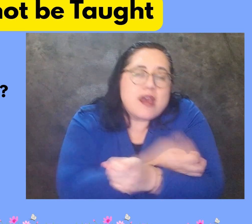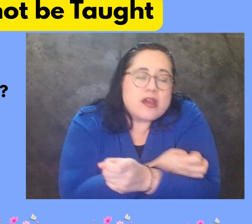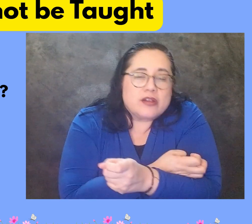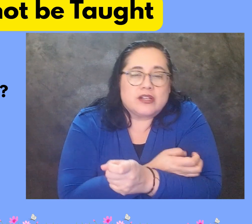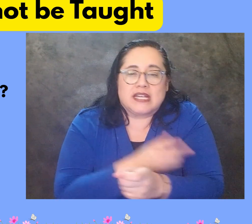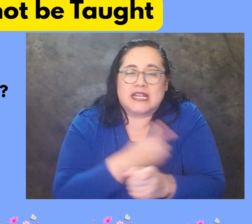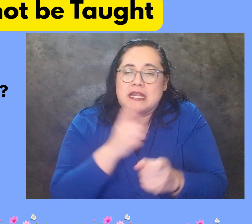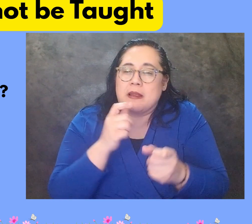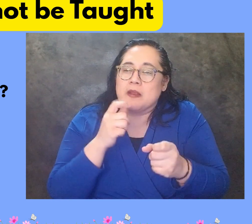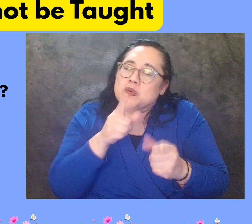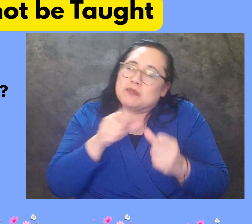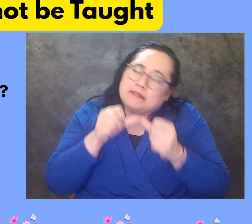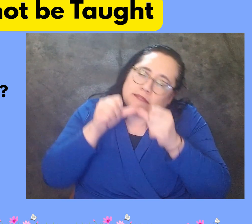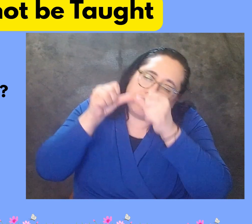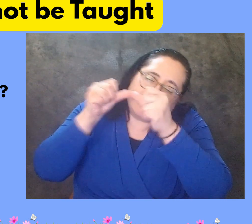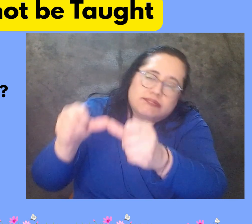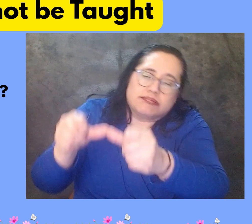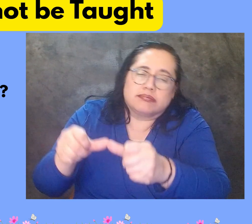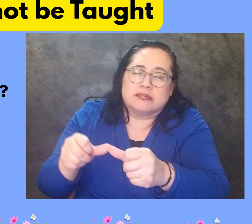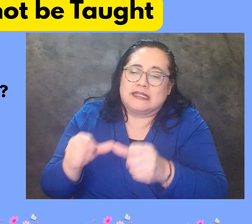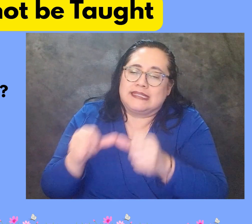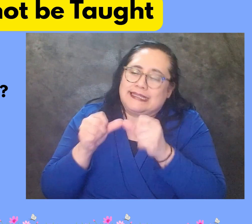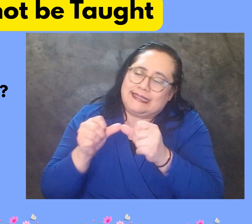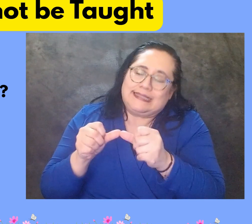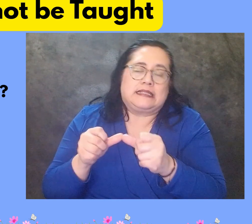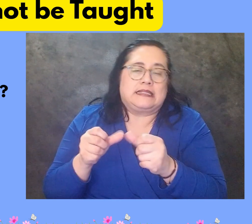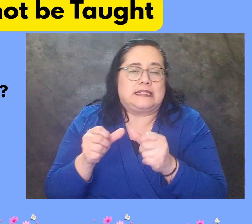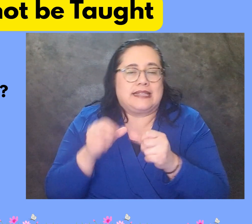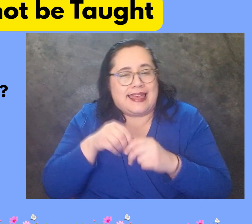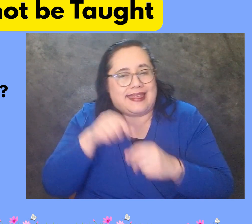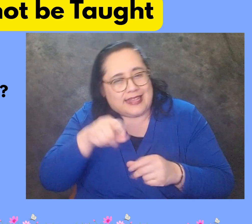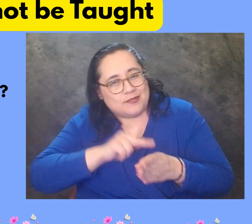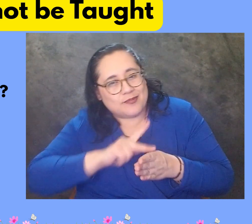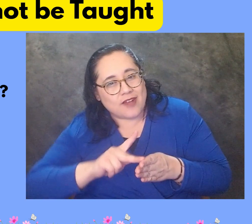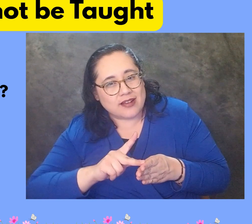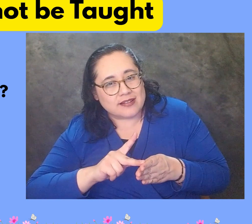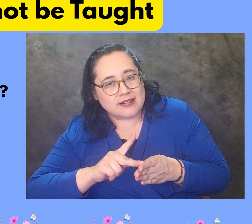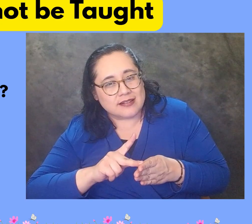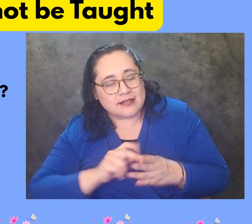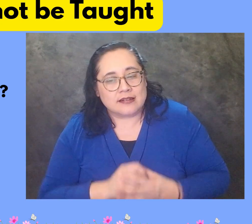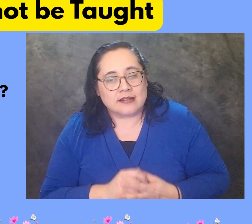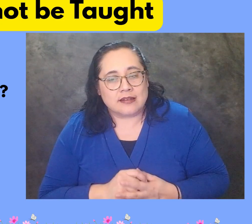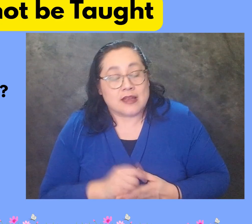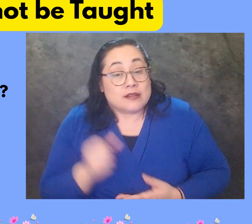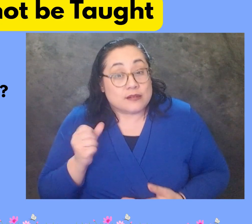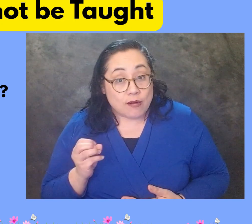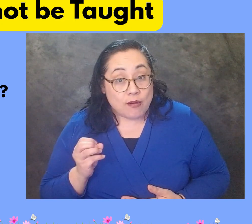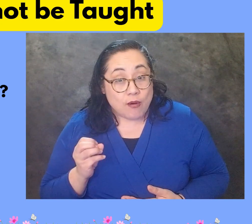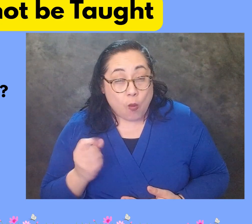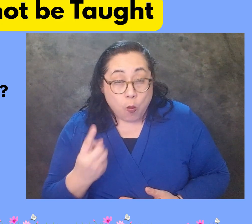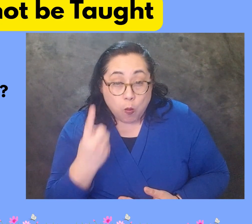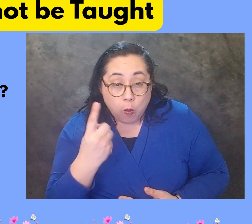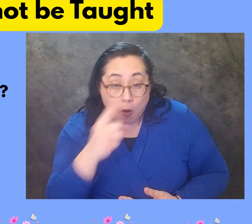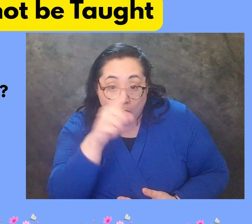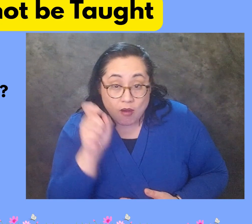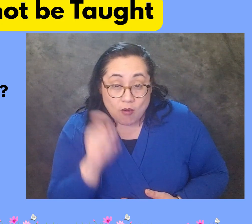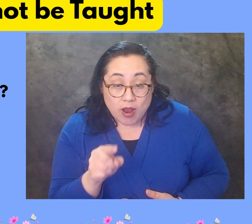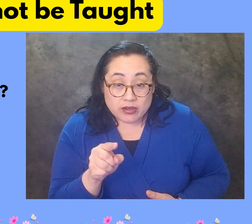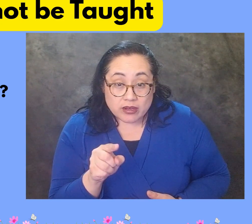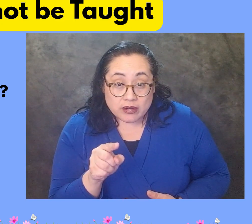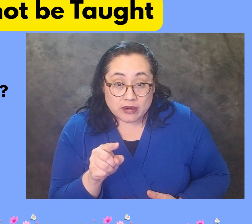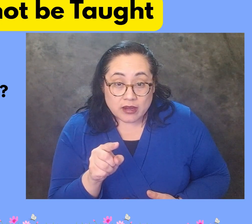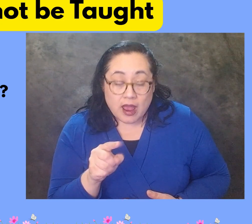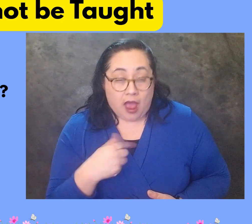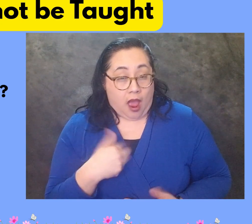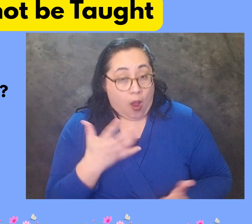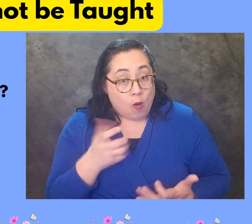going in this profession. And so a question for you is I want you to reflect on